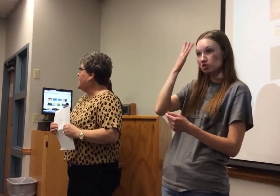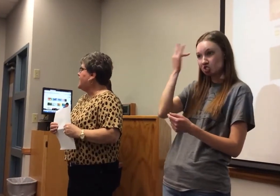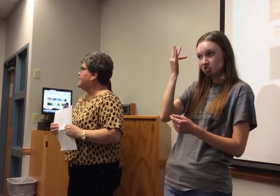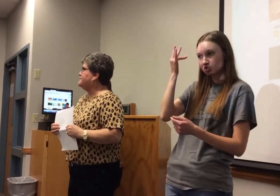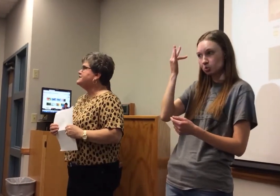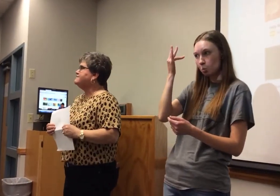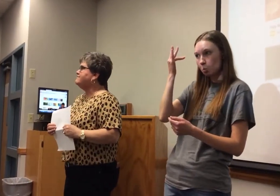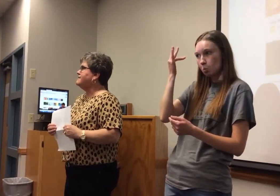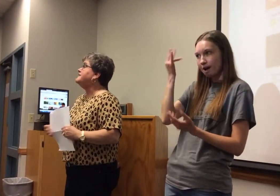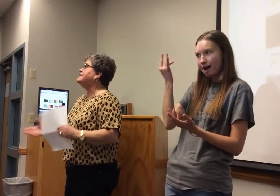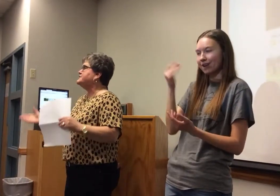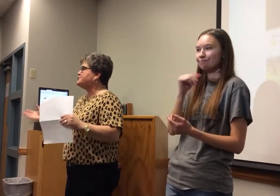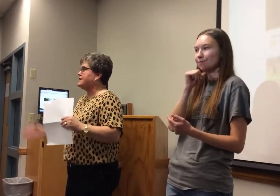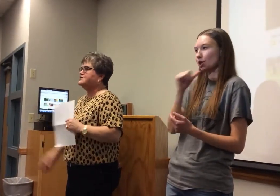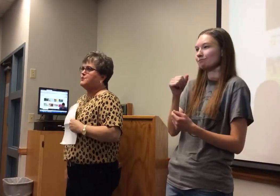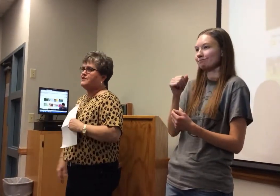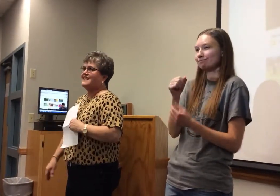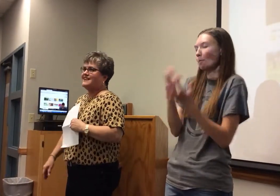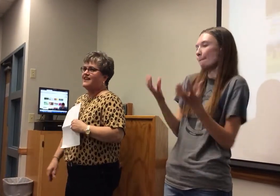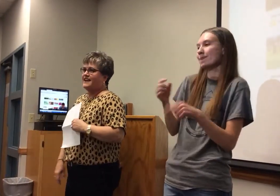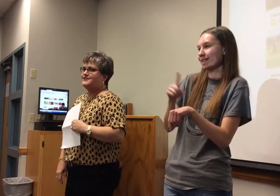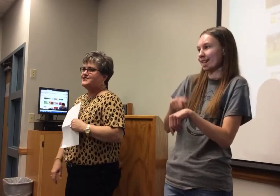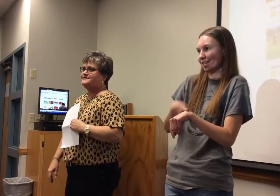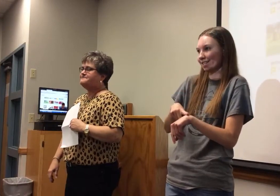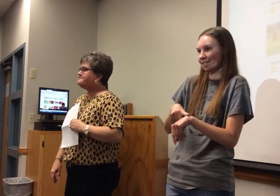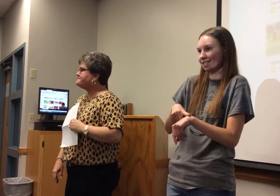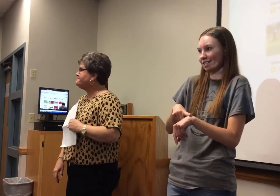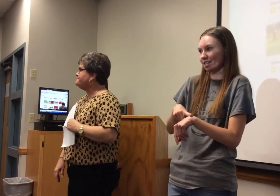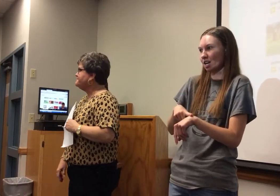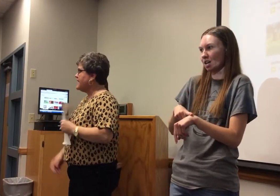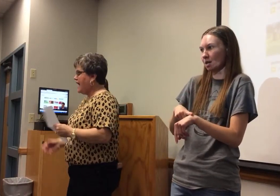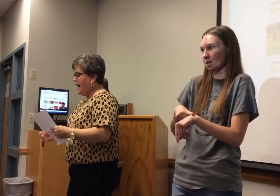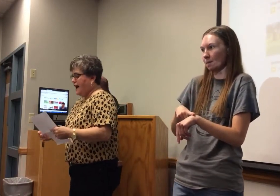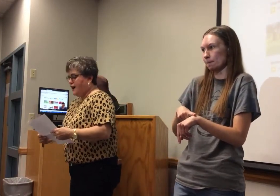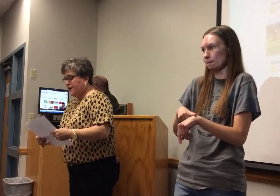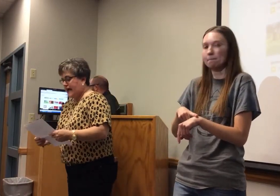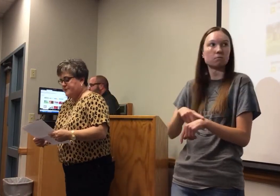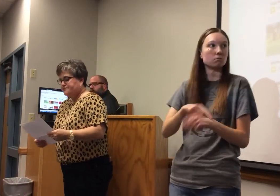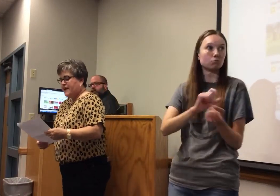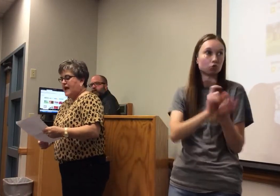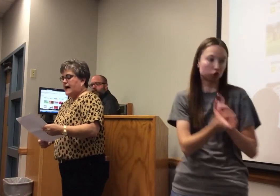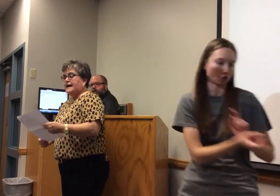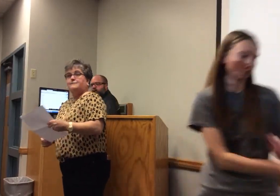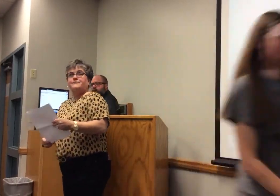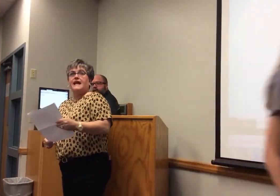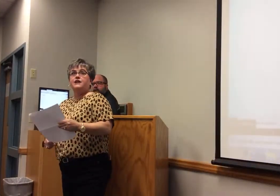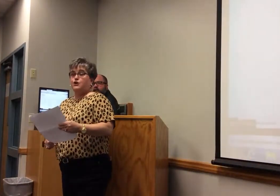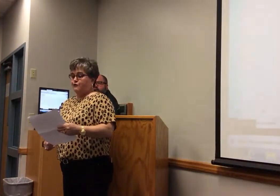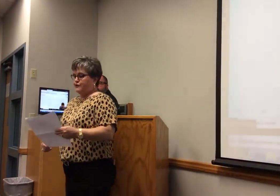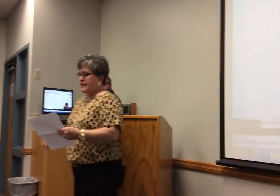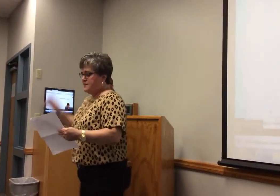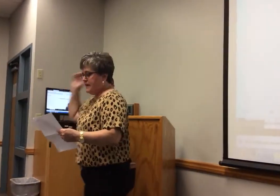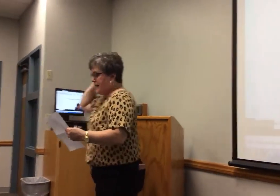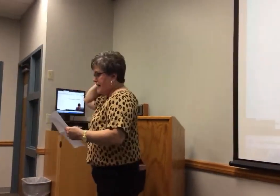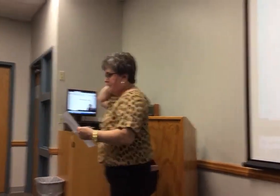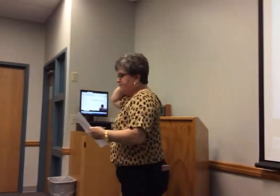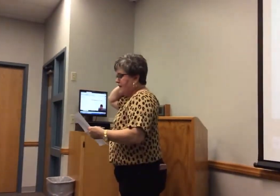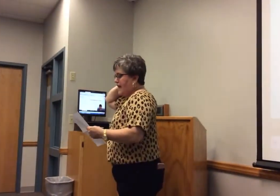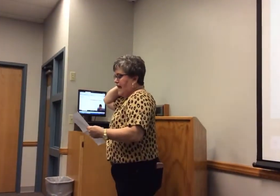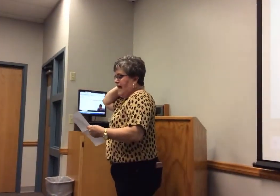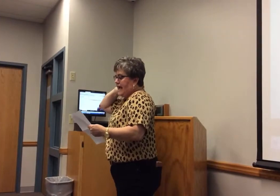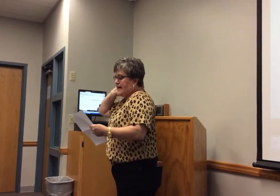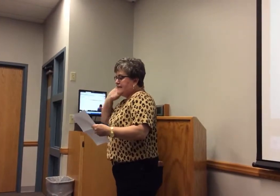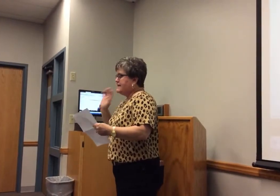do, is a demonstration more than anything else. Okay, thank you for letting me